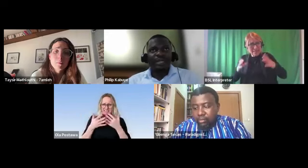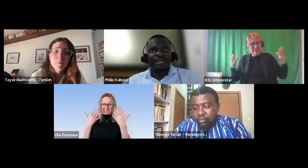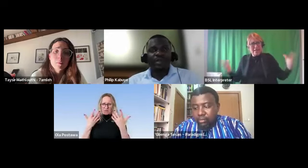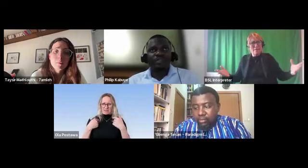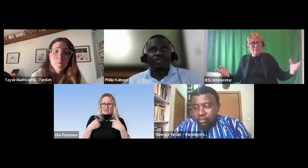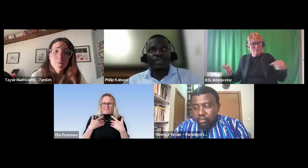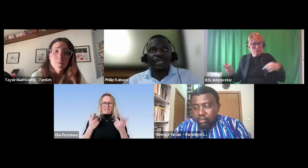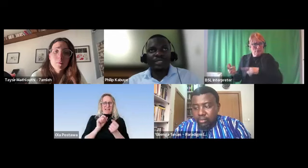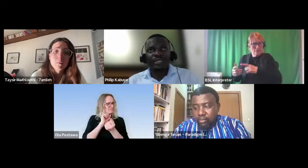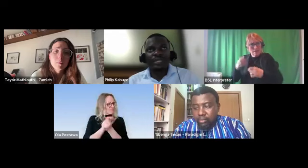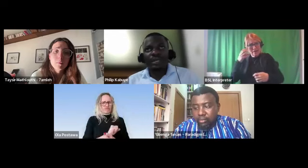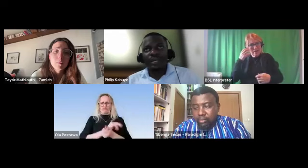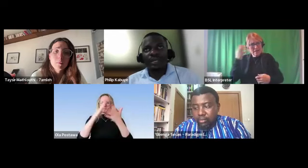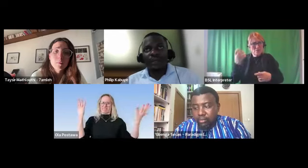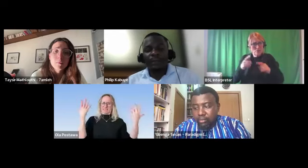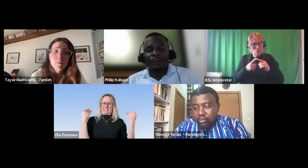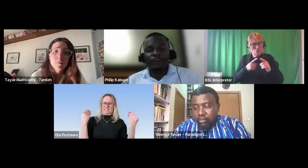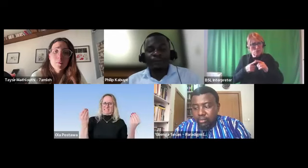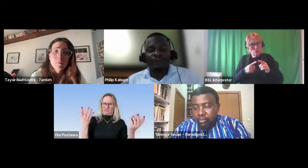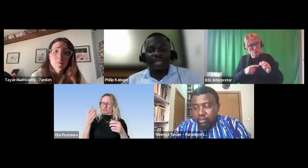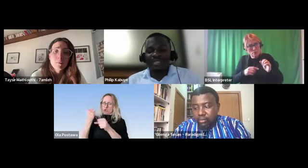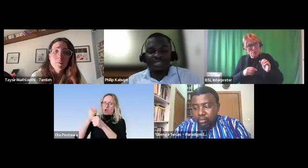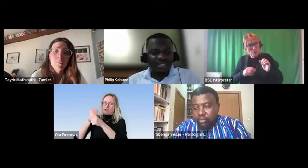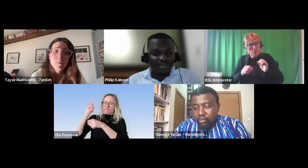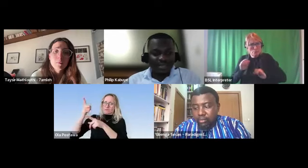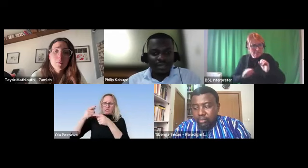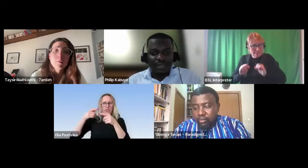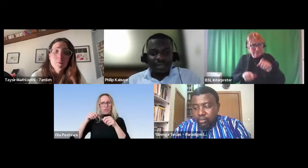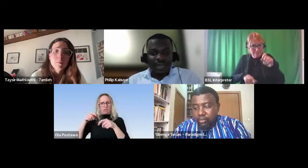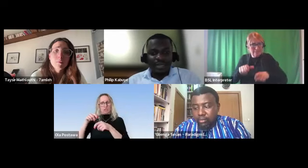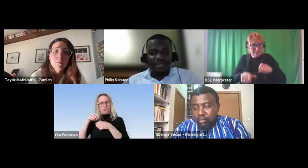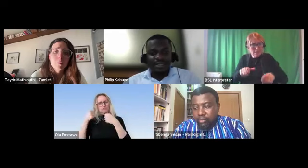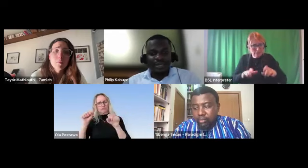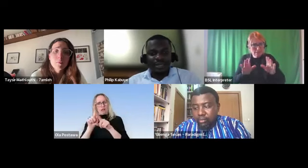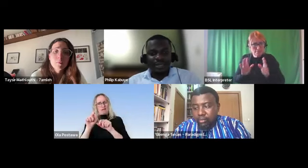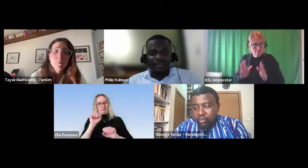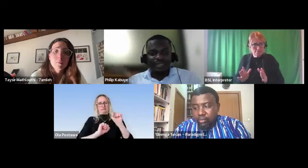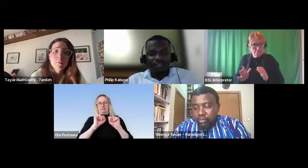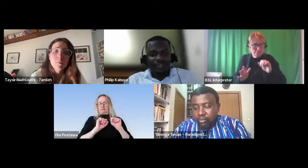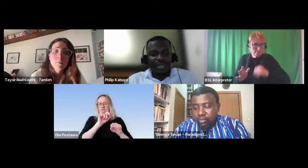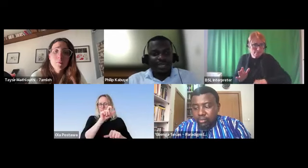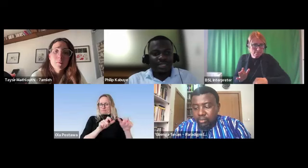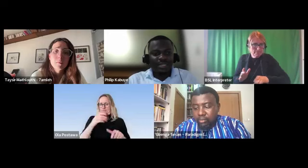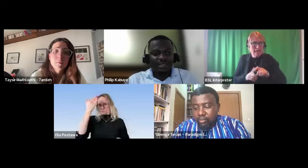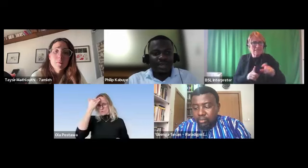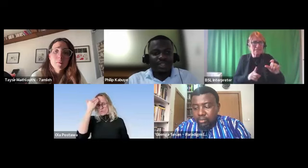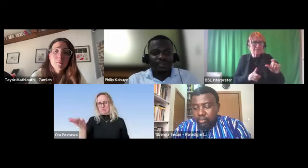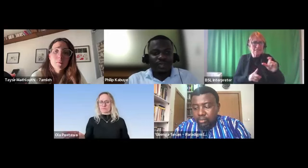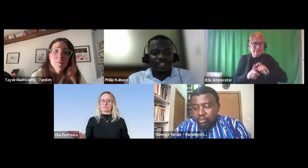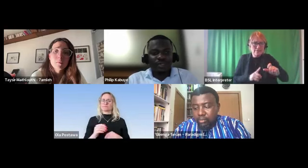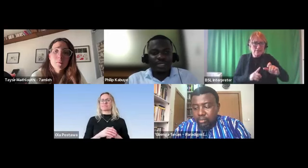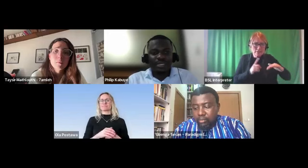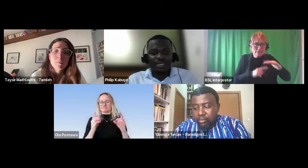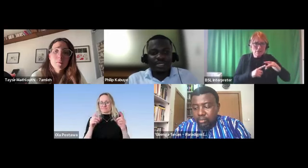governments that are trying to protect the citizens and civil society